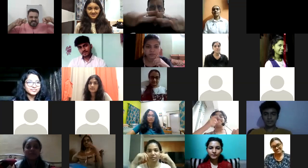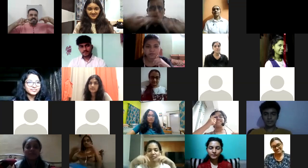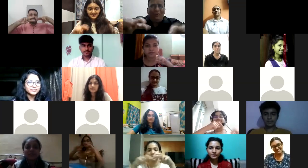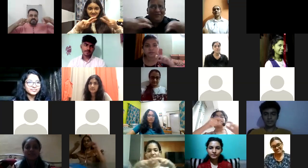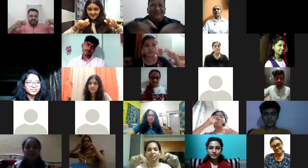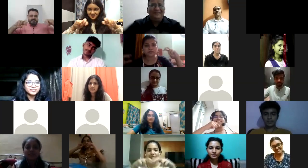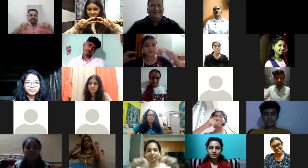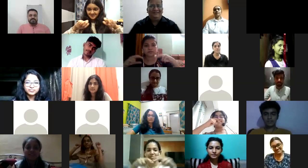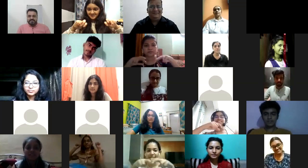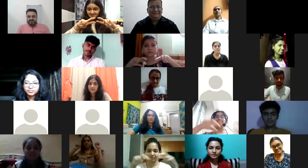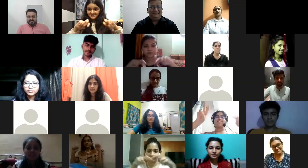research.